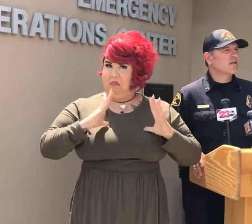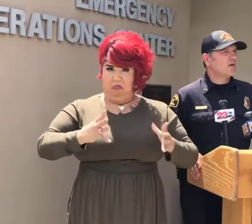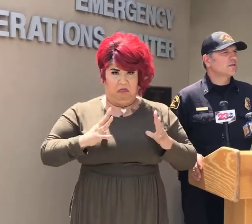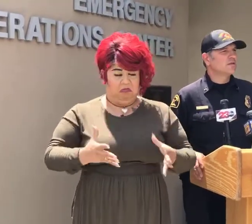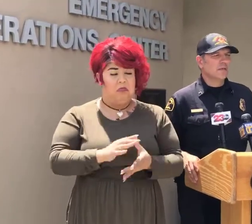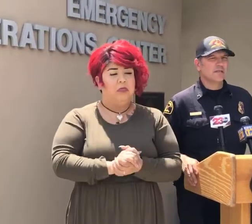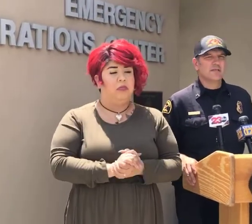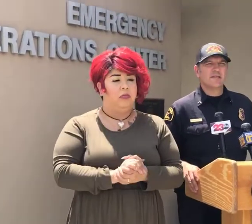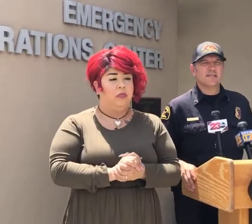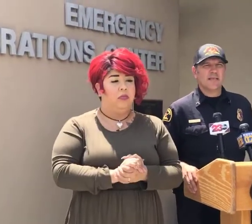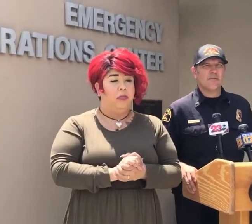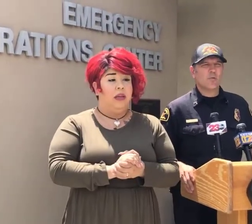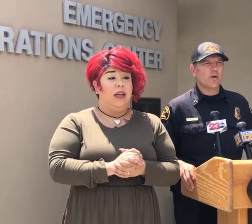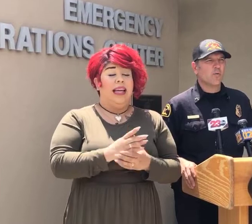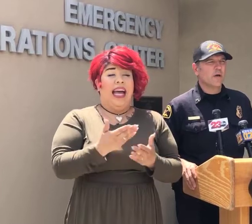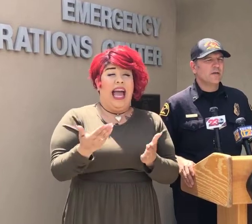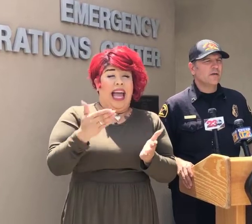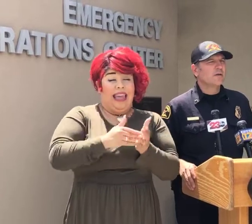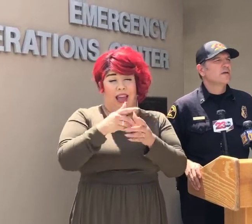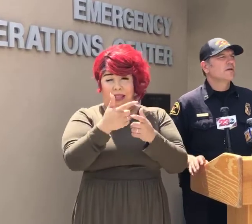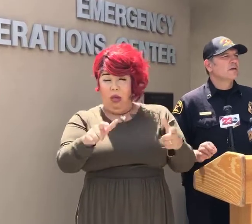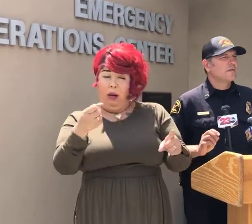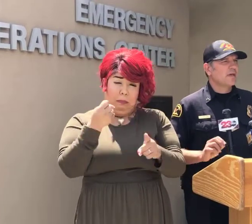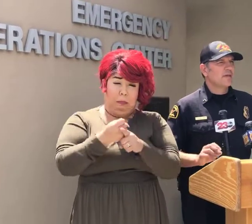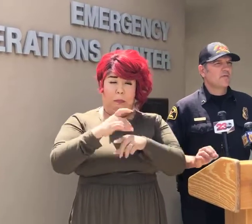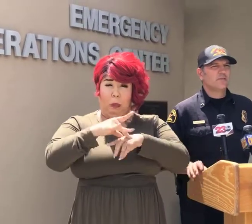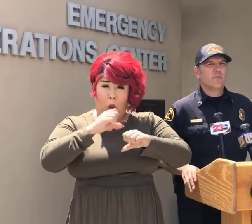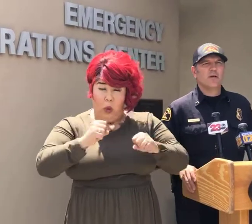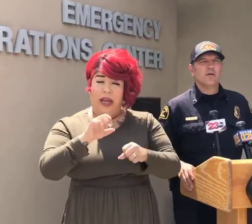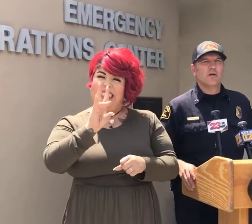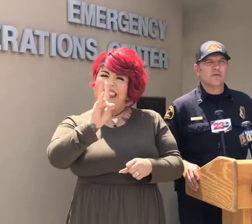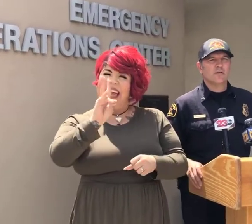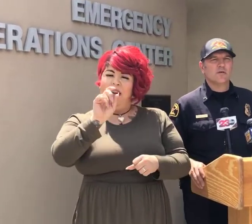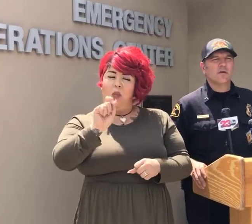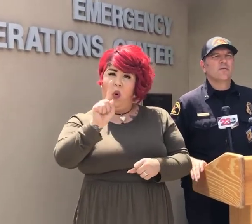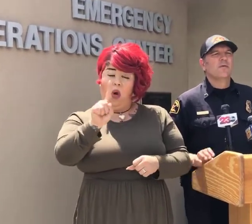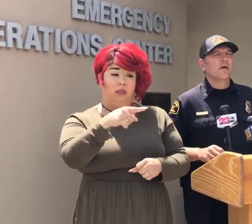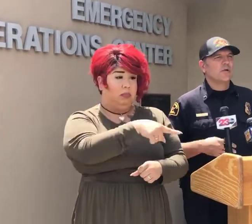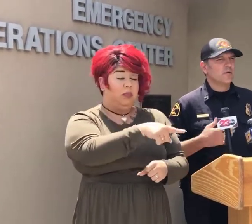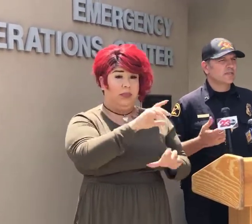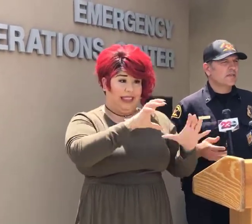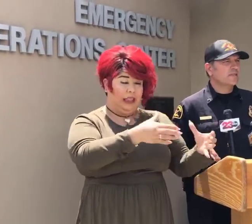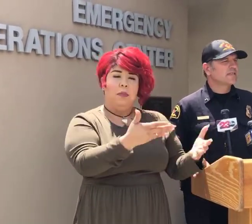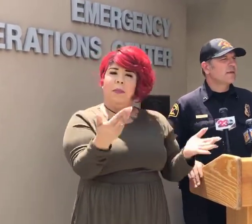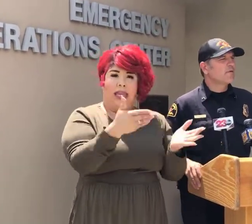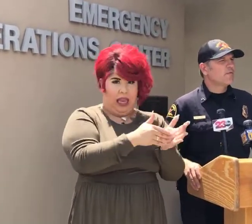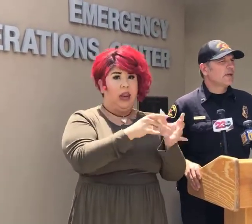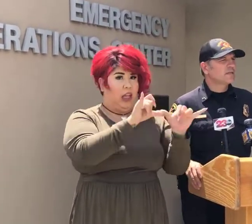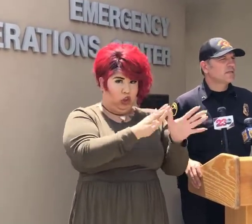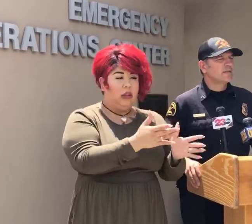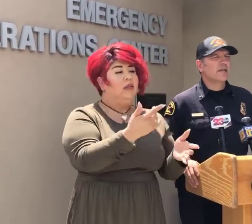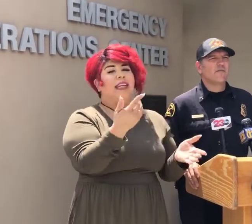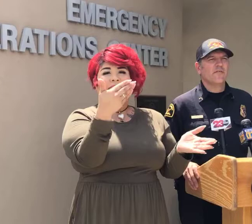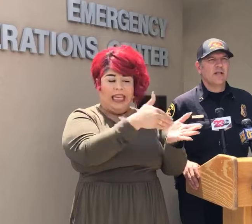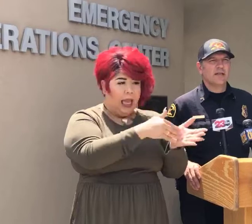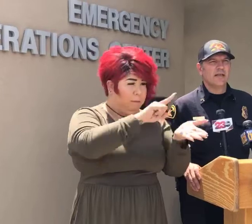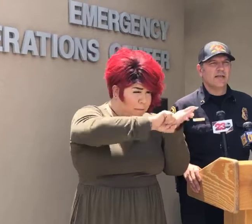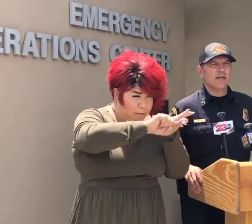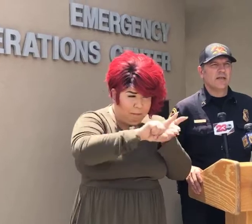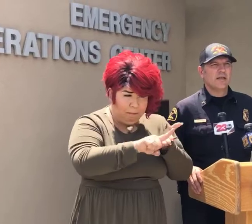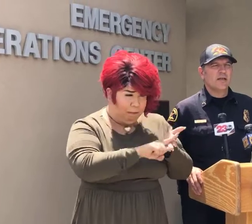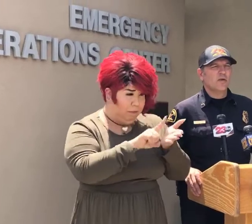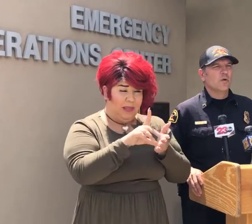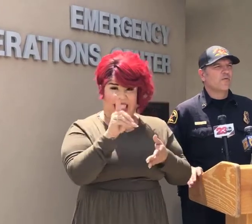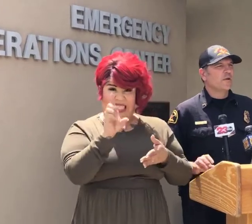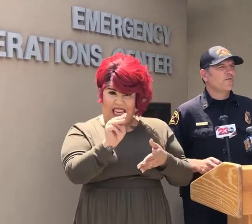the next large incident, the 7.1, they then responded also, and we received the same information. They have